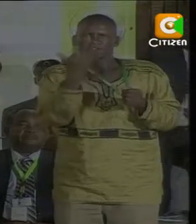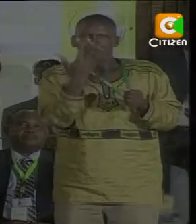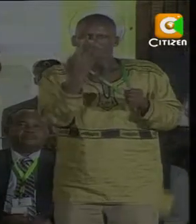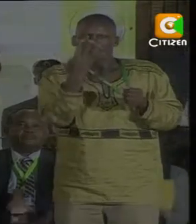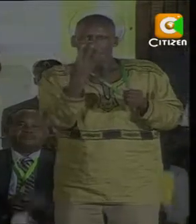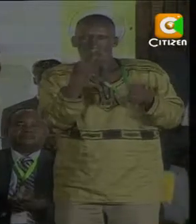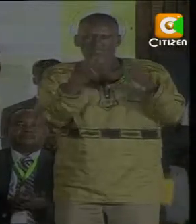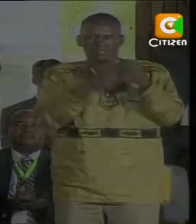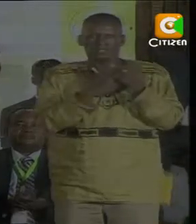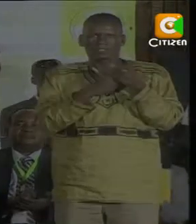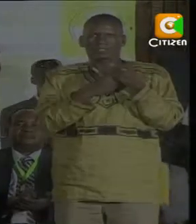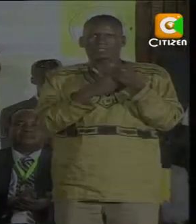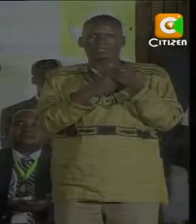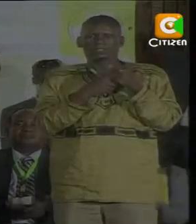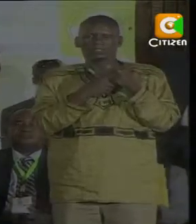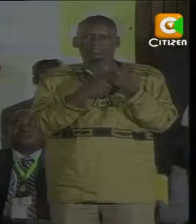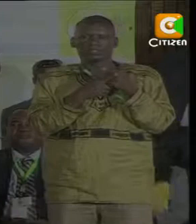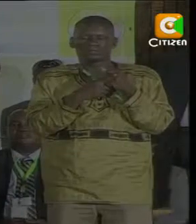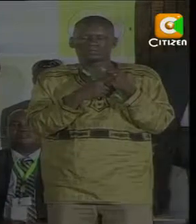5,340,546.